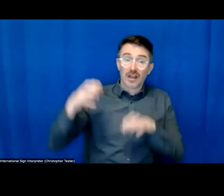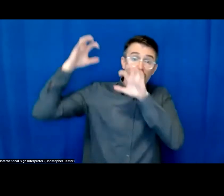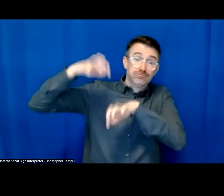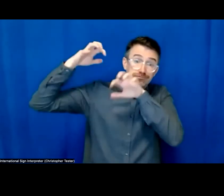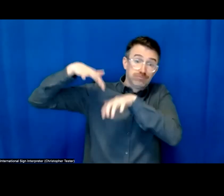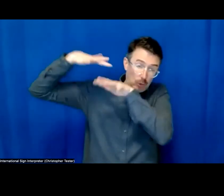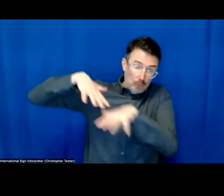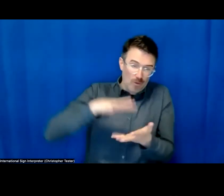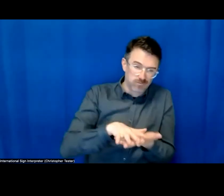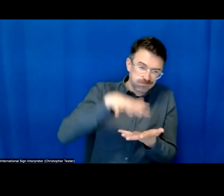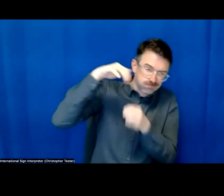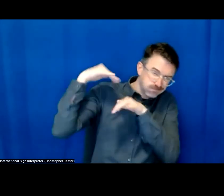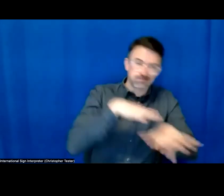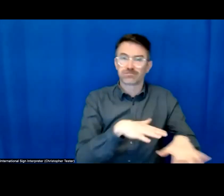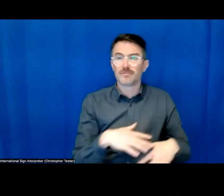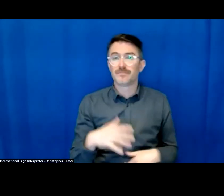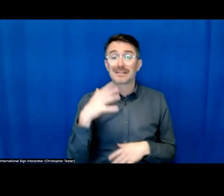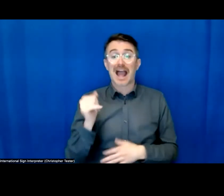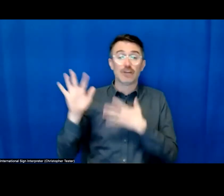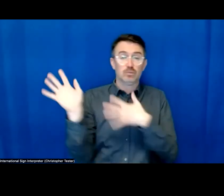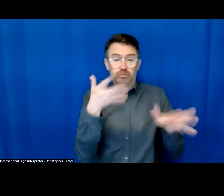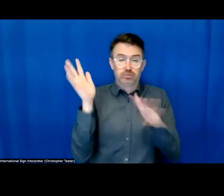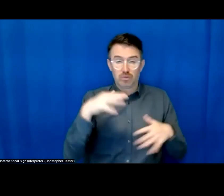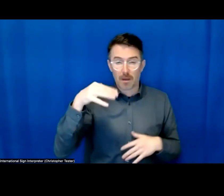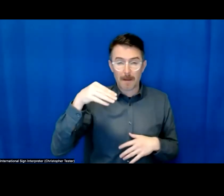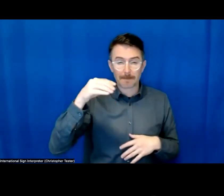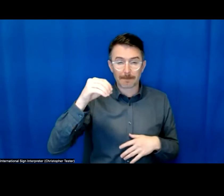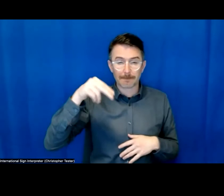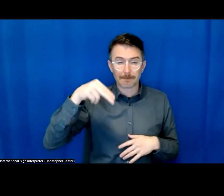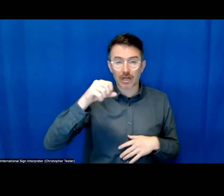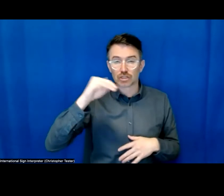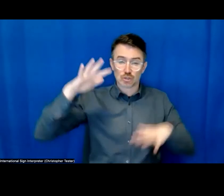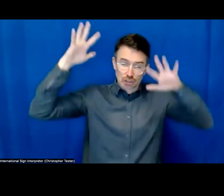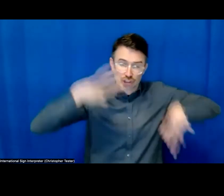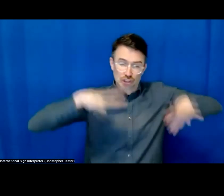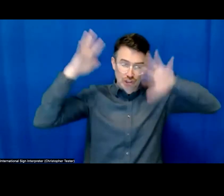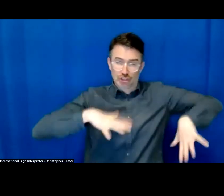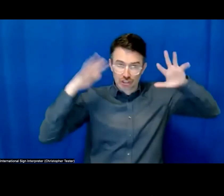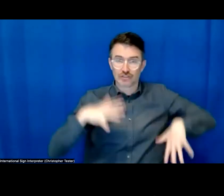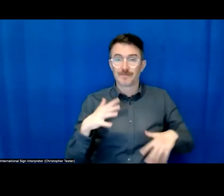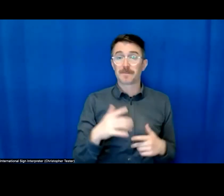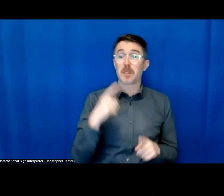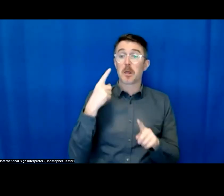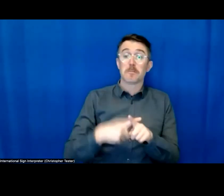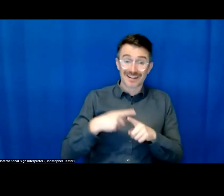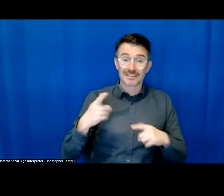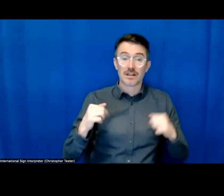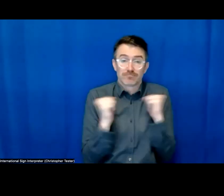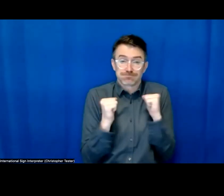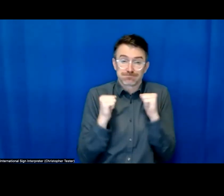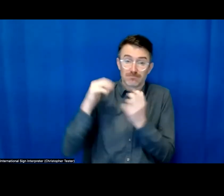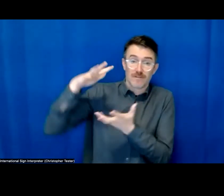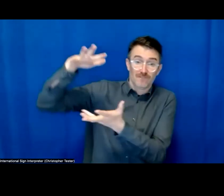the adverse impact of having these regular phenomena for us as a person with disabilities are never